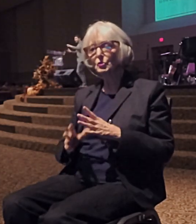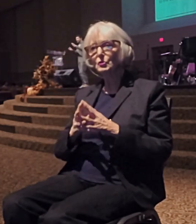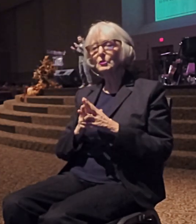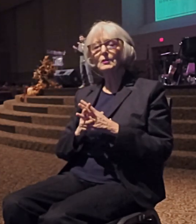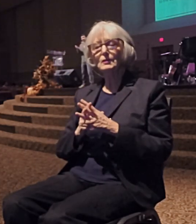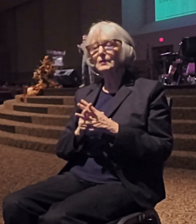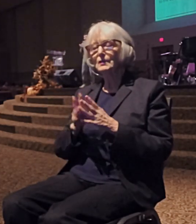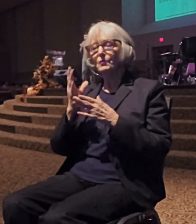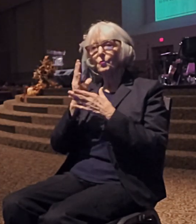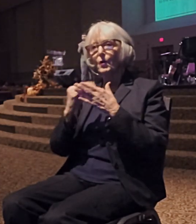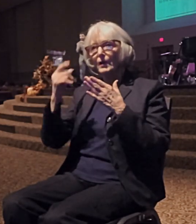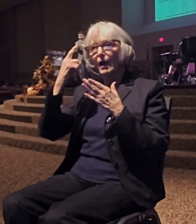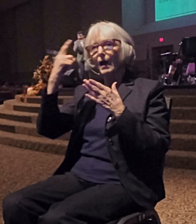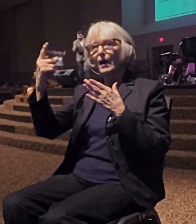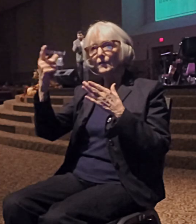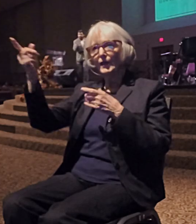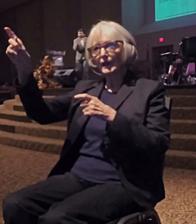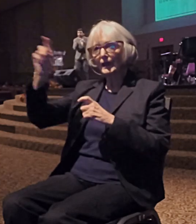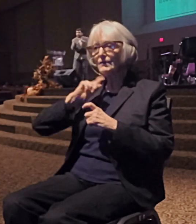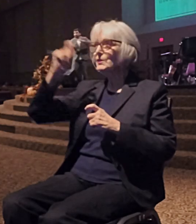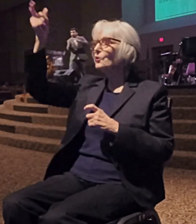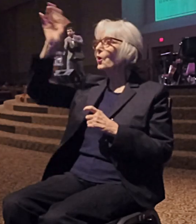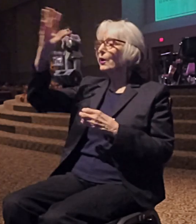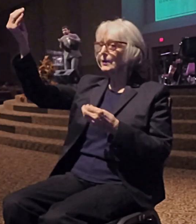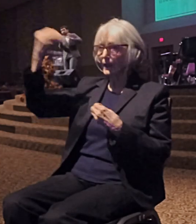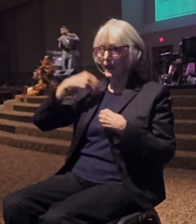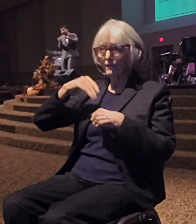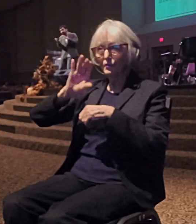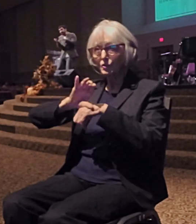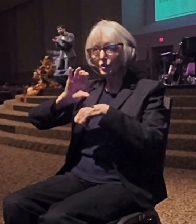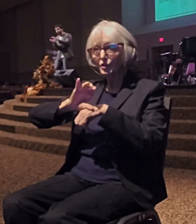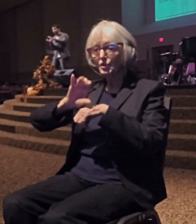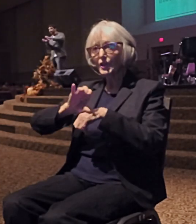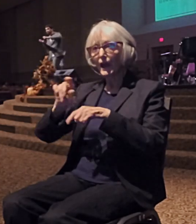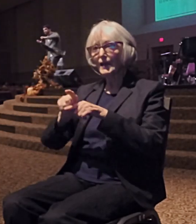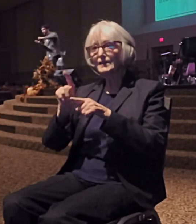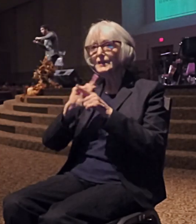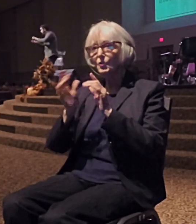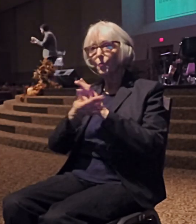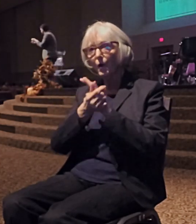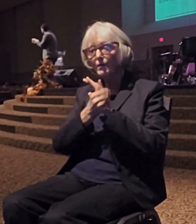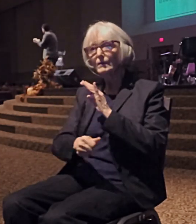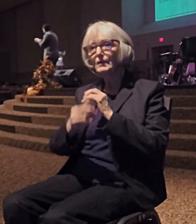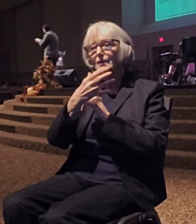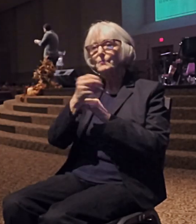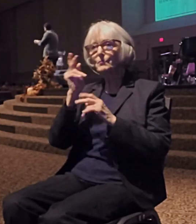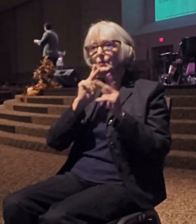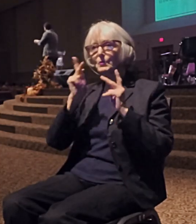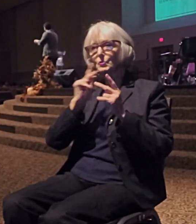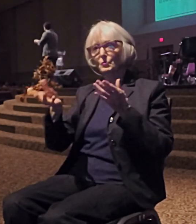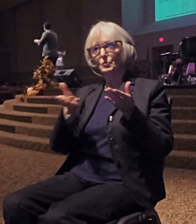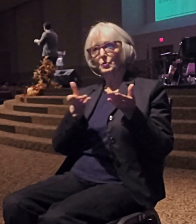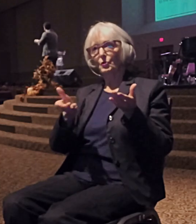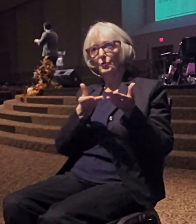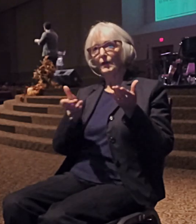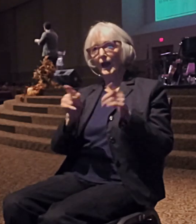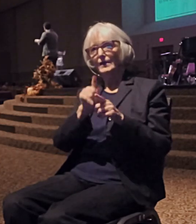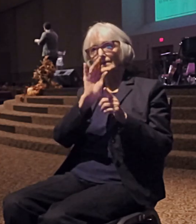So one of the gifts that God gives the church is he raises up and calls and qualifies and equips men to serve as